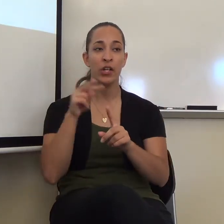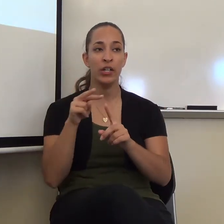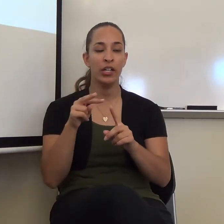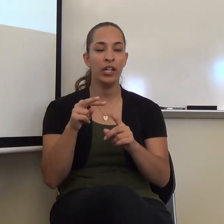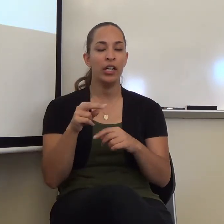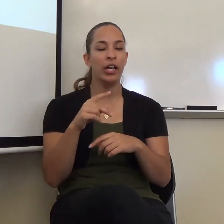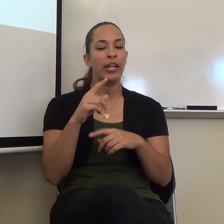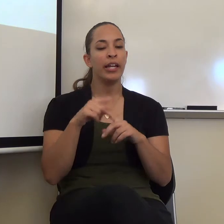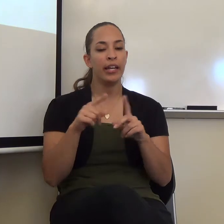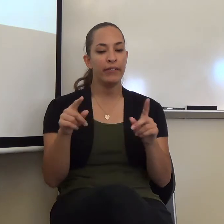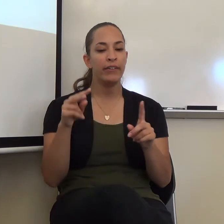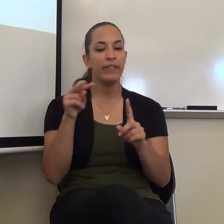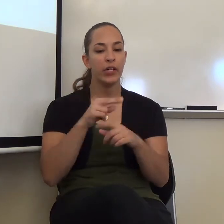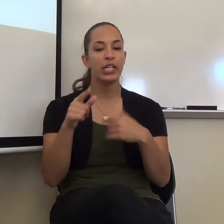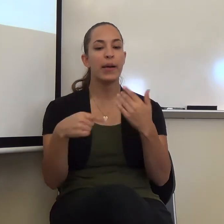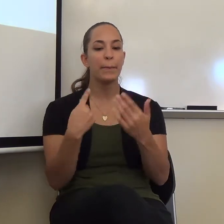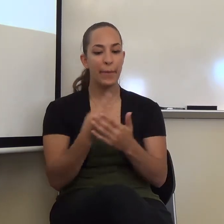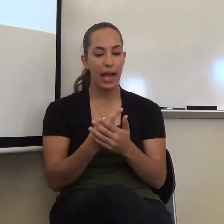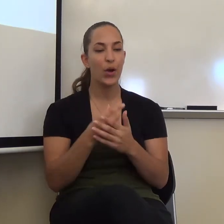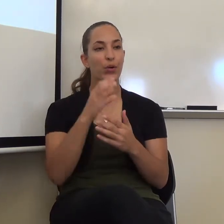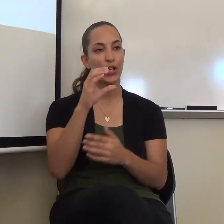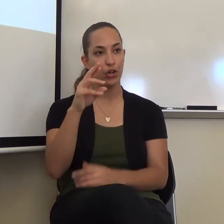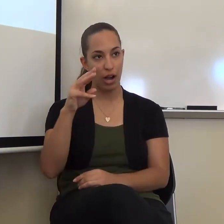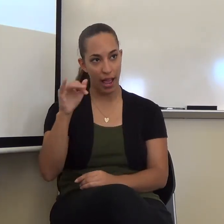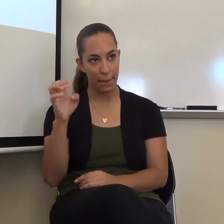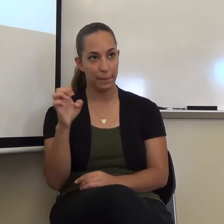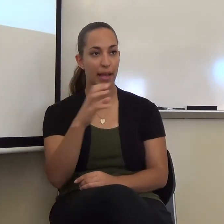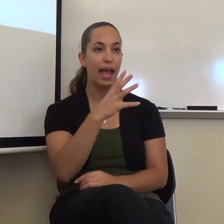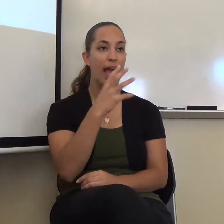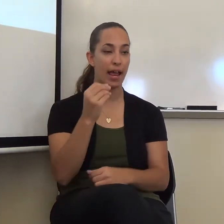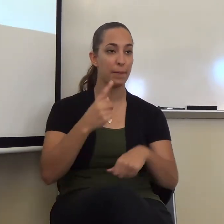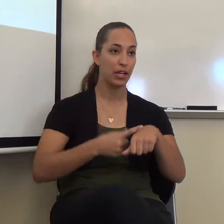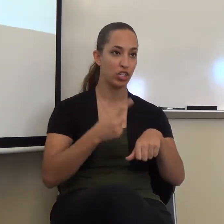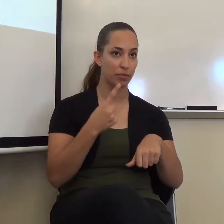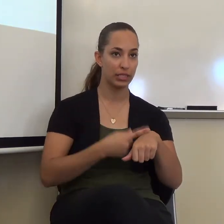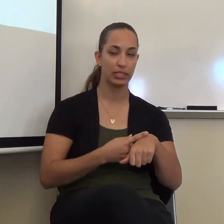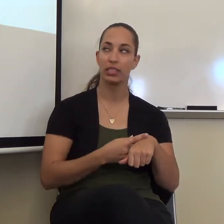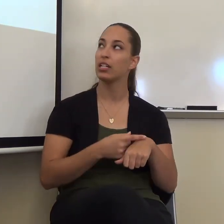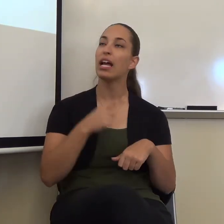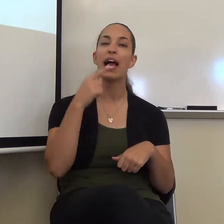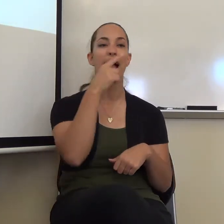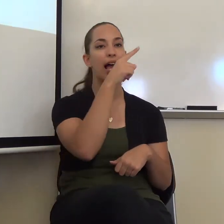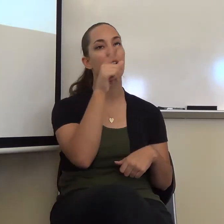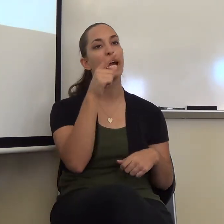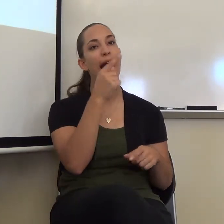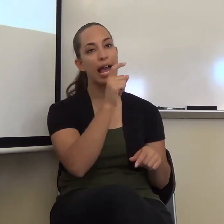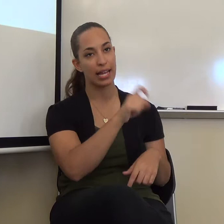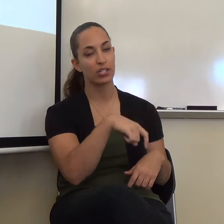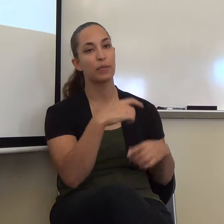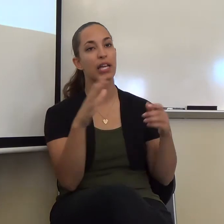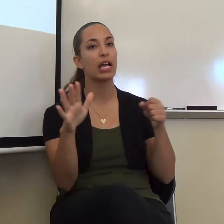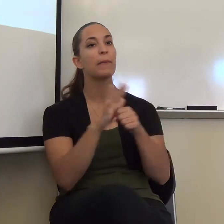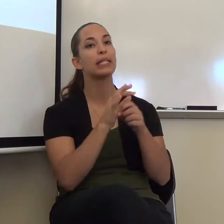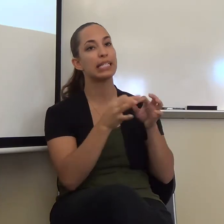about sentence. crime and punishment. Yeah, this has to be a complete sentence. And I got it wrong the first time. Yeah.